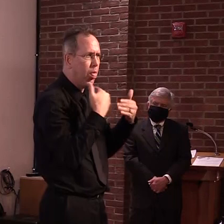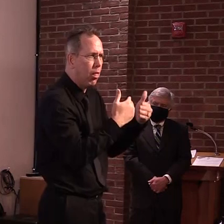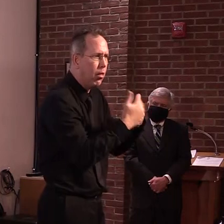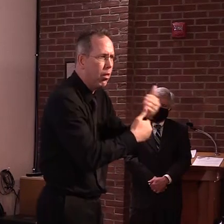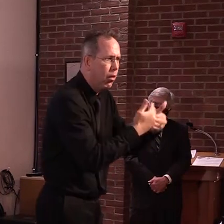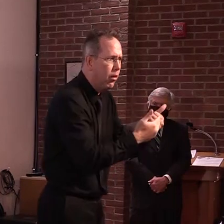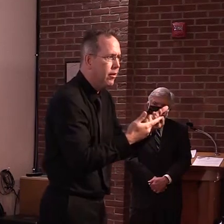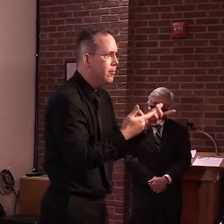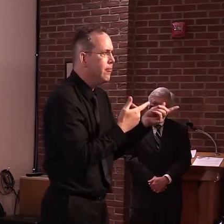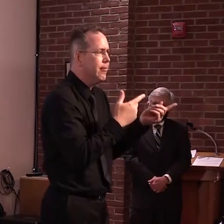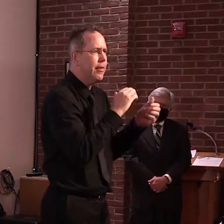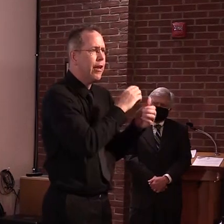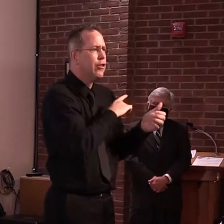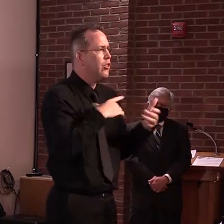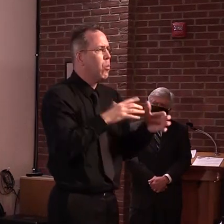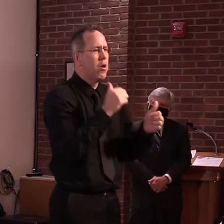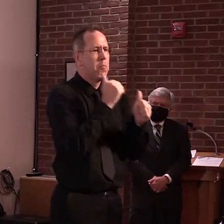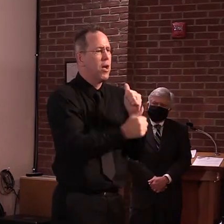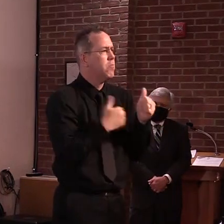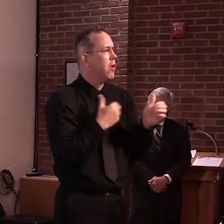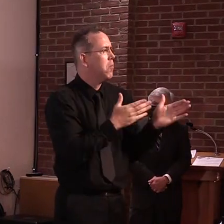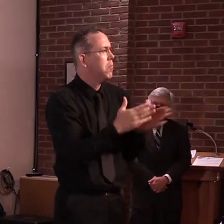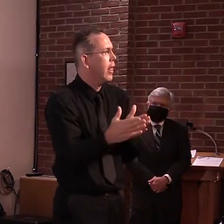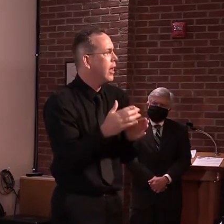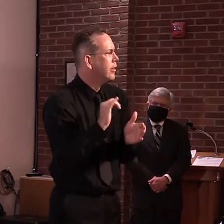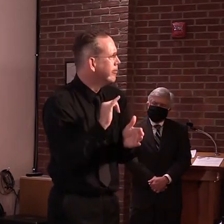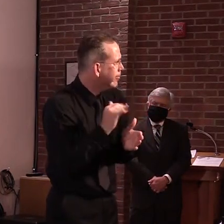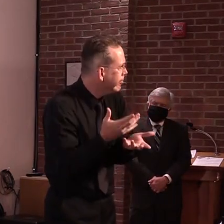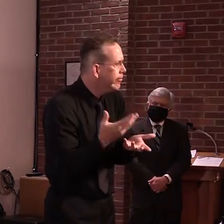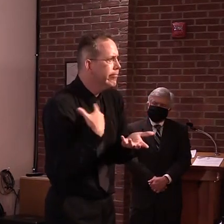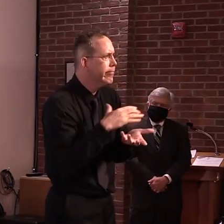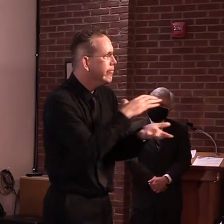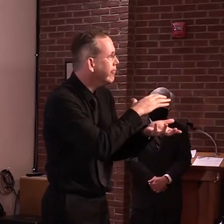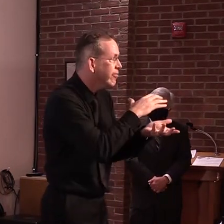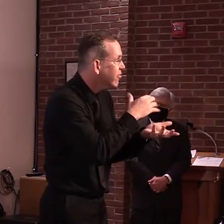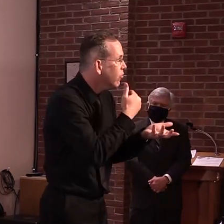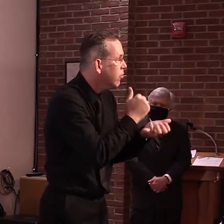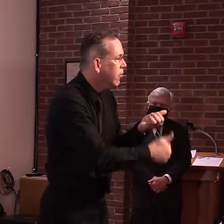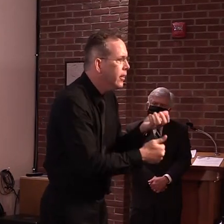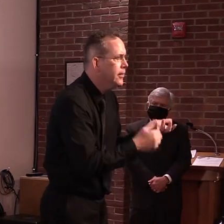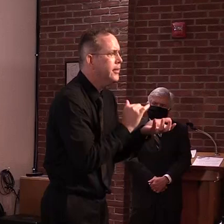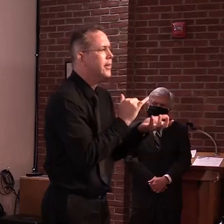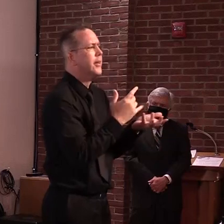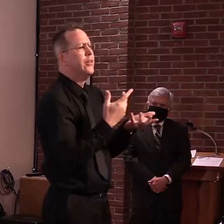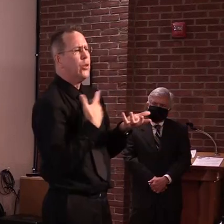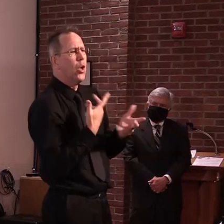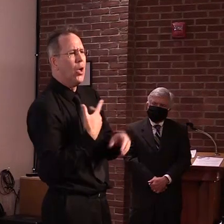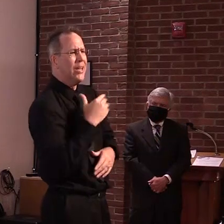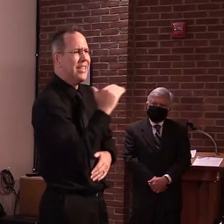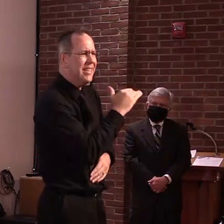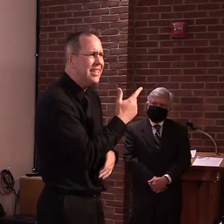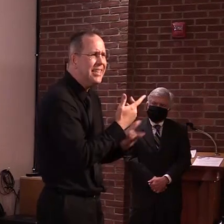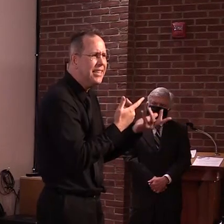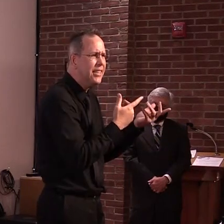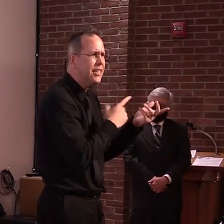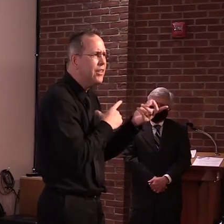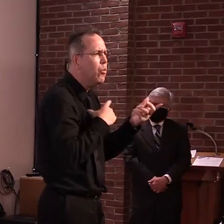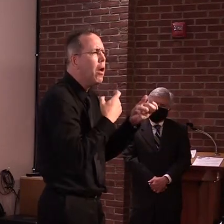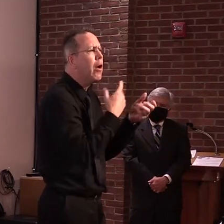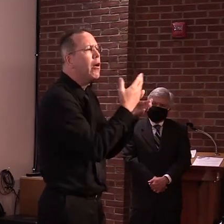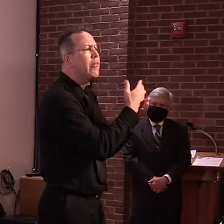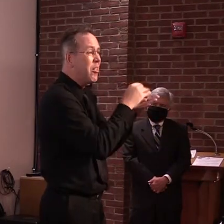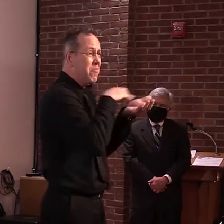as they're only including about a third of the money we recommended. Although I recognize it's just passed the